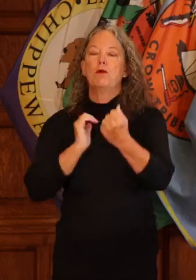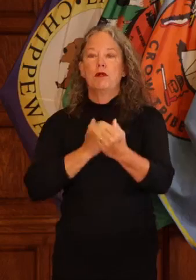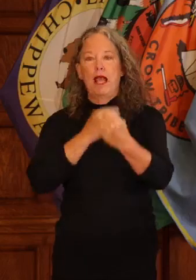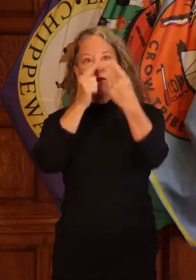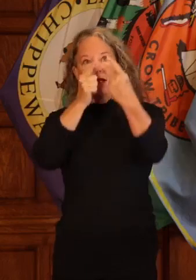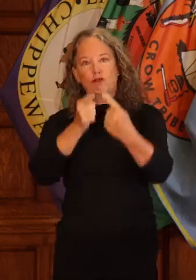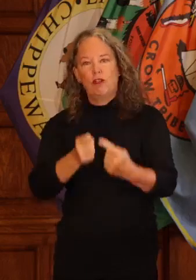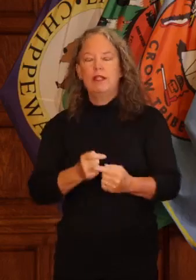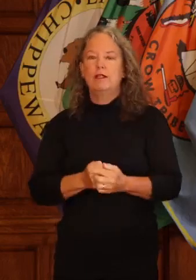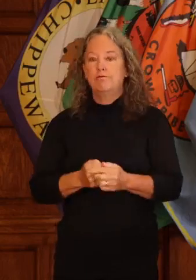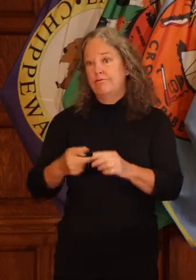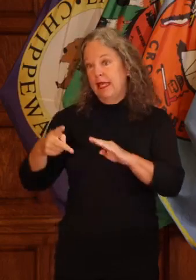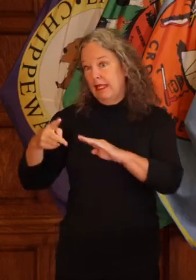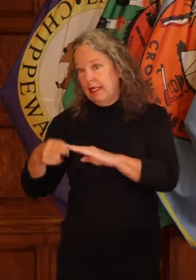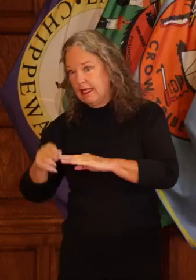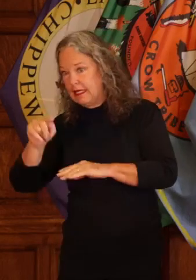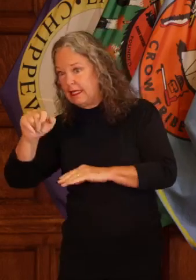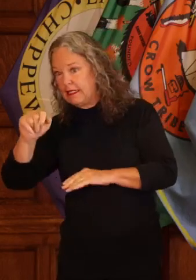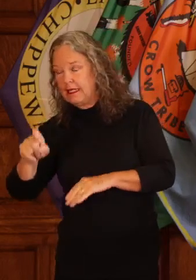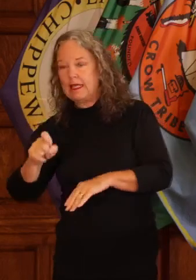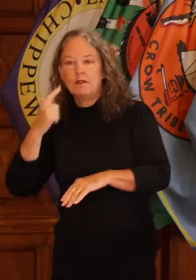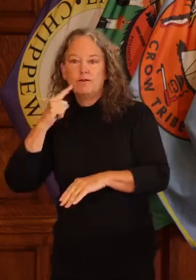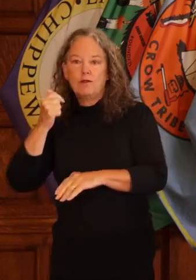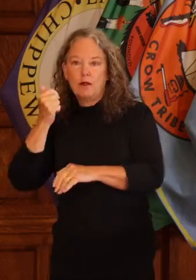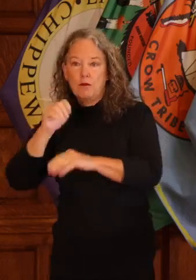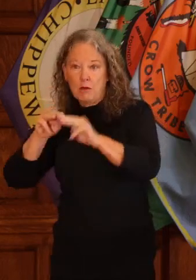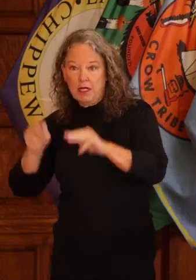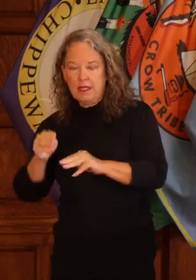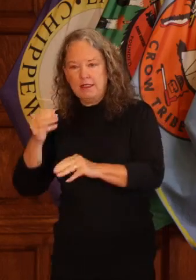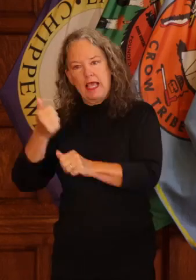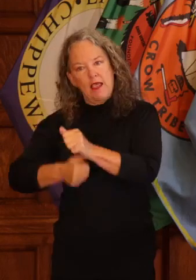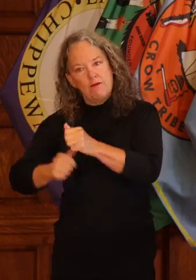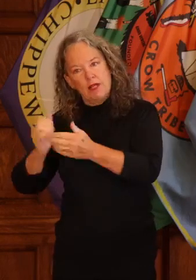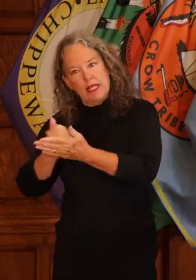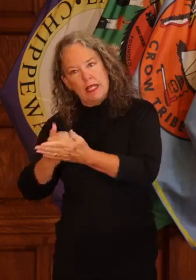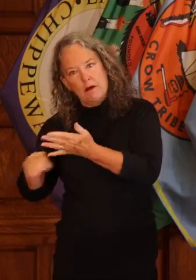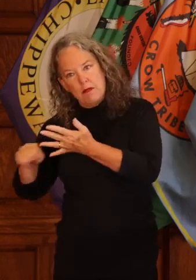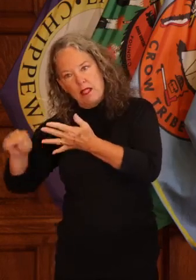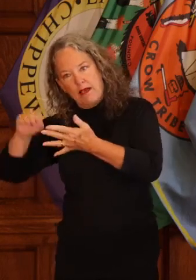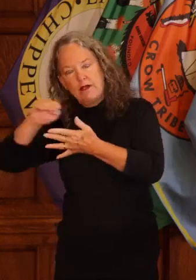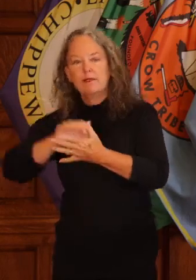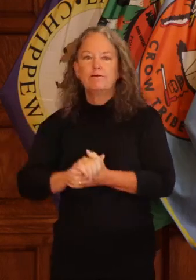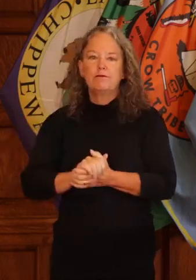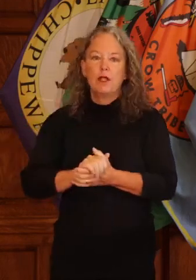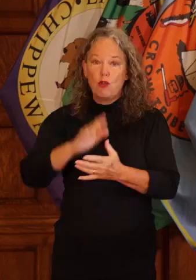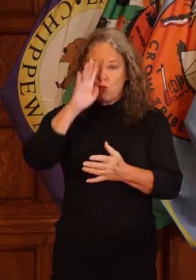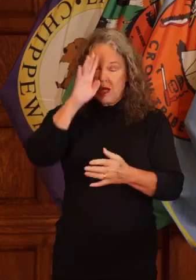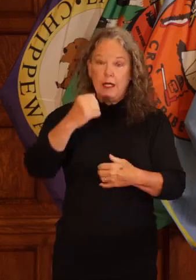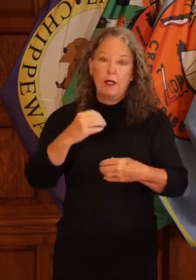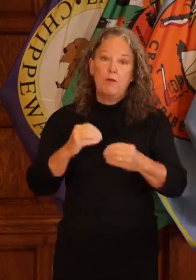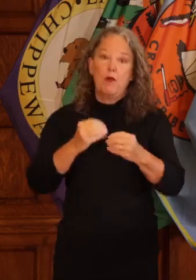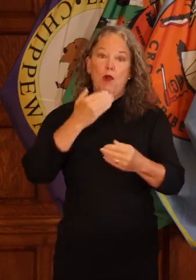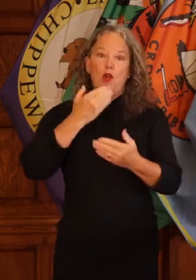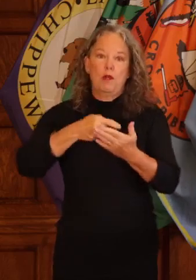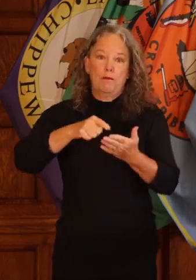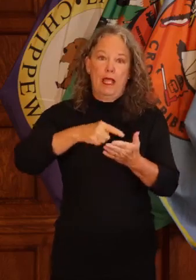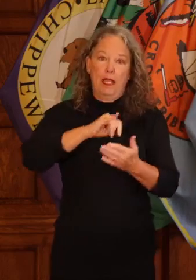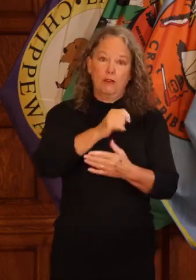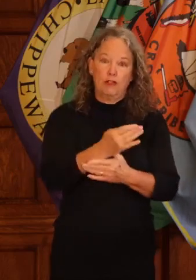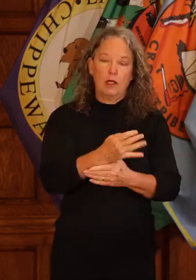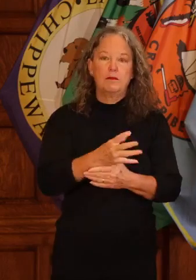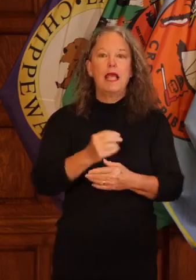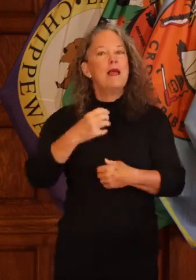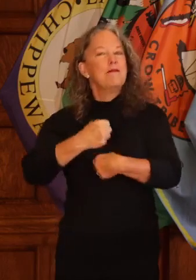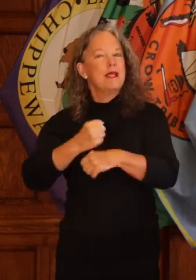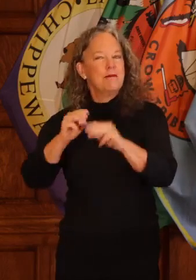Cutting taxes for Montanans at every income level, creating more good-paying jobs, and making Montana